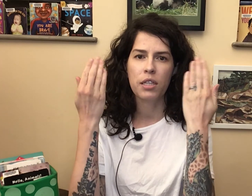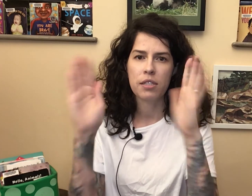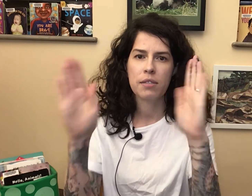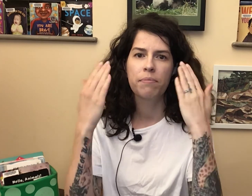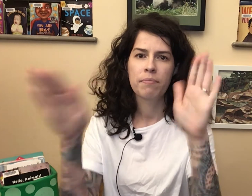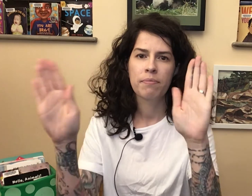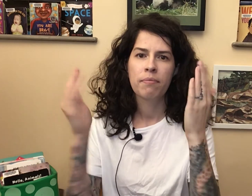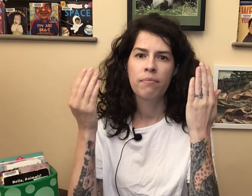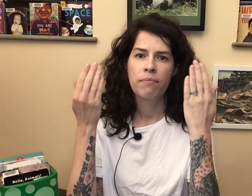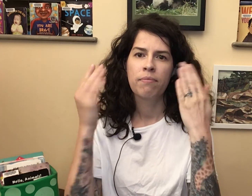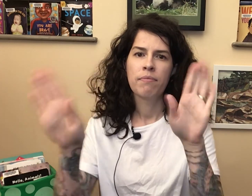this.